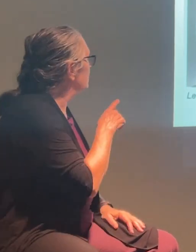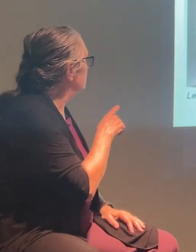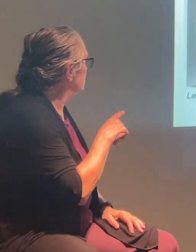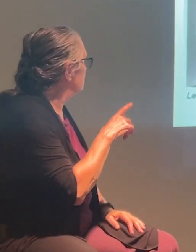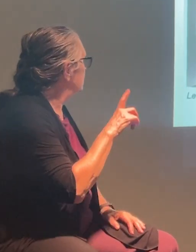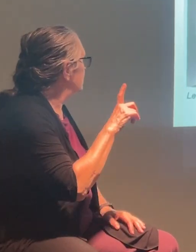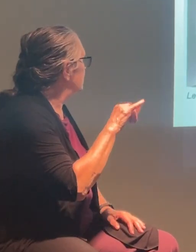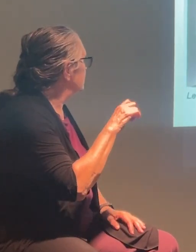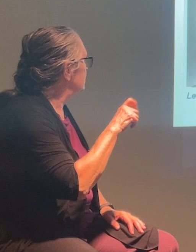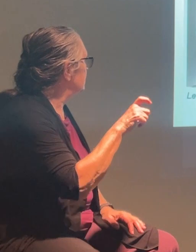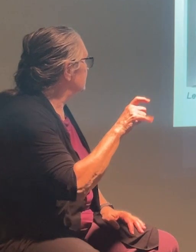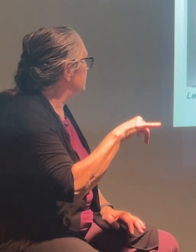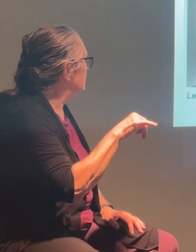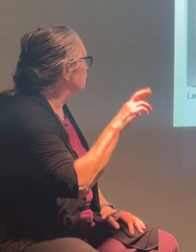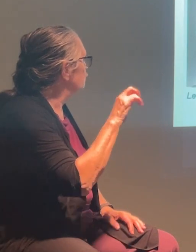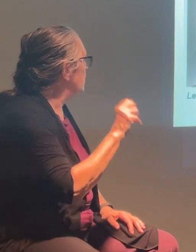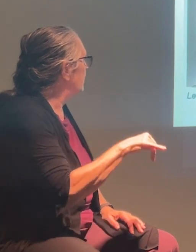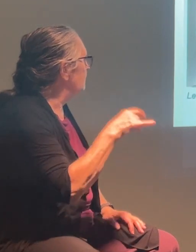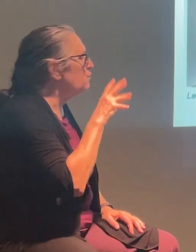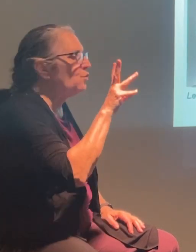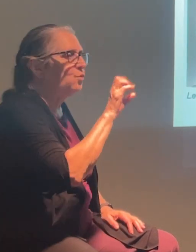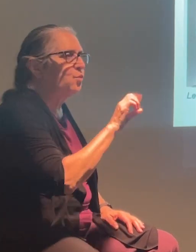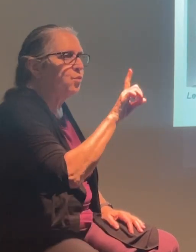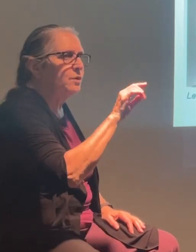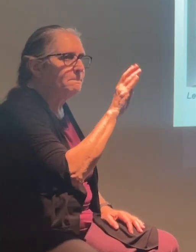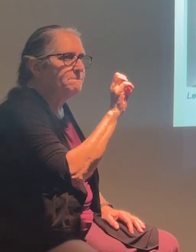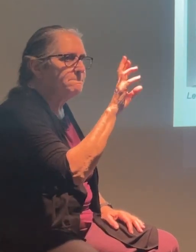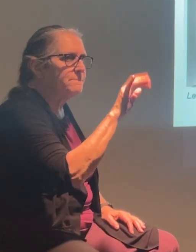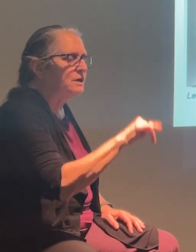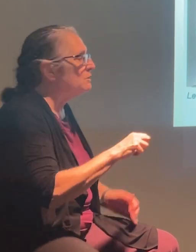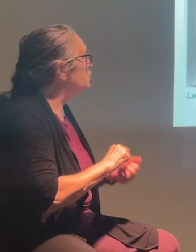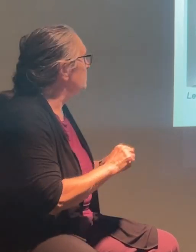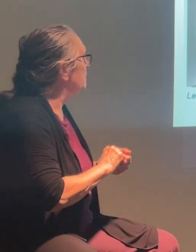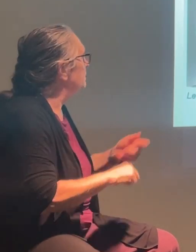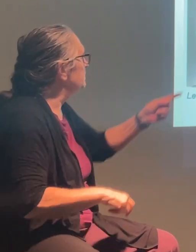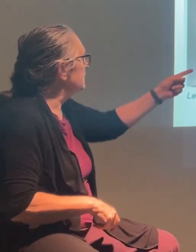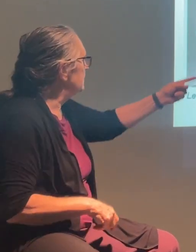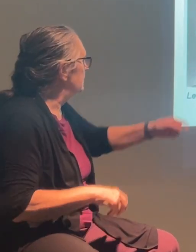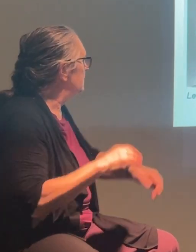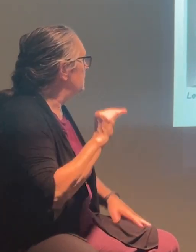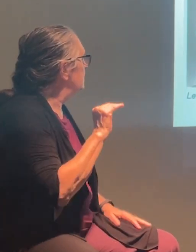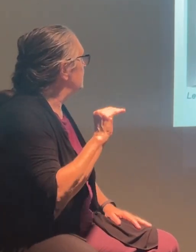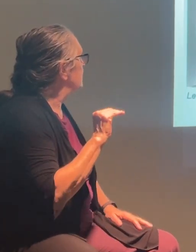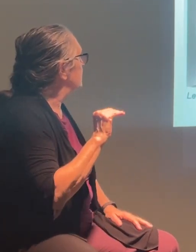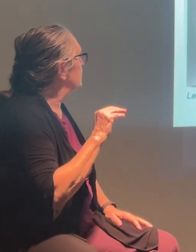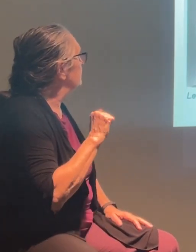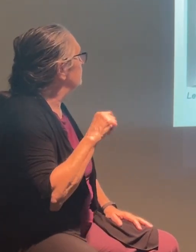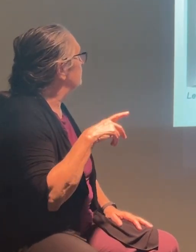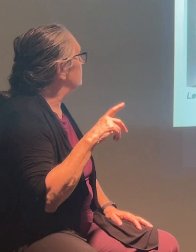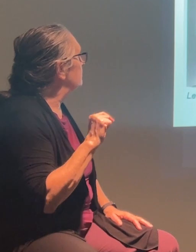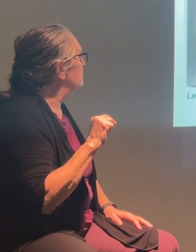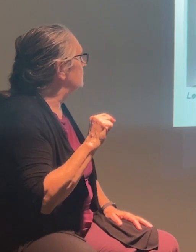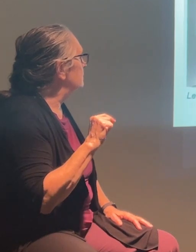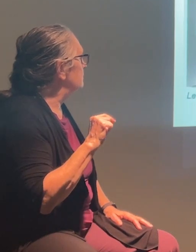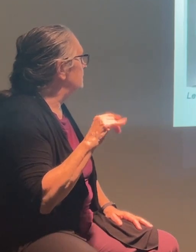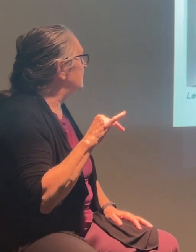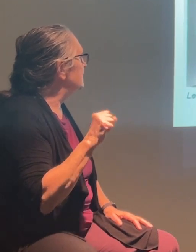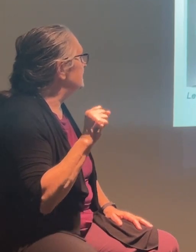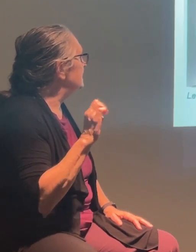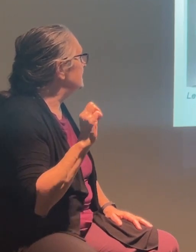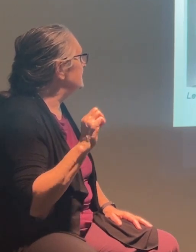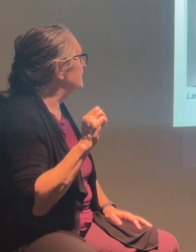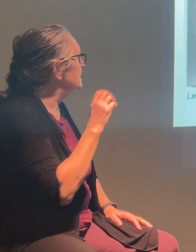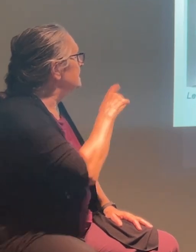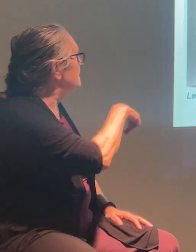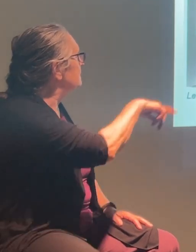Woodbury soap. And people have already said, this is Matisse. I'm like, yeah, very likely, you know, like the decoupage,